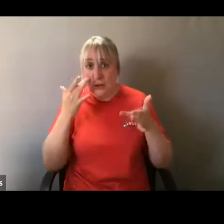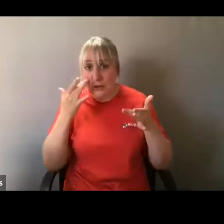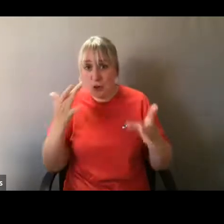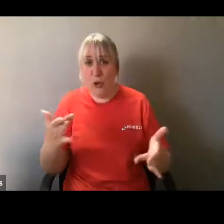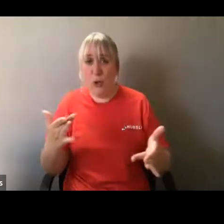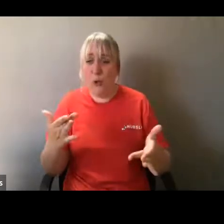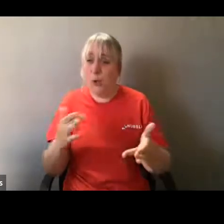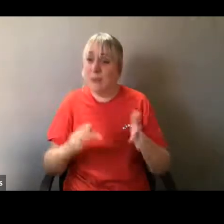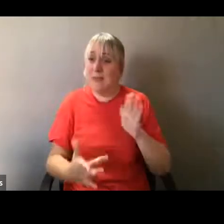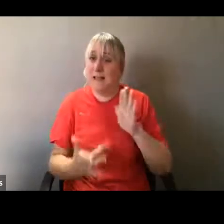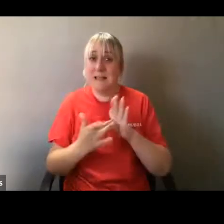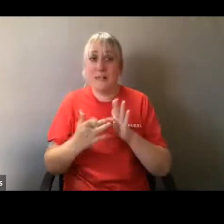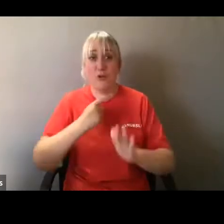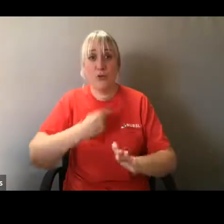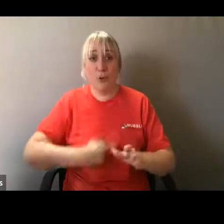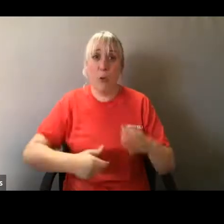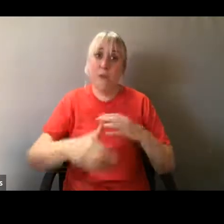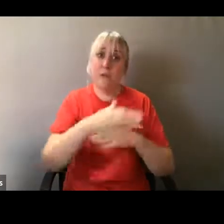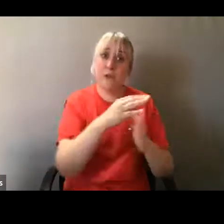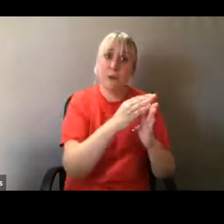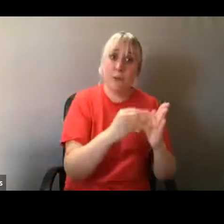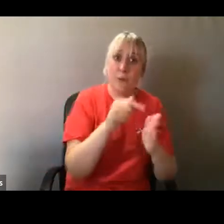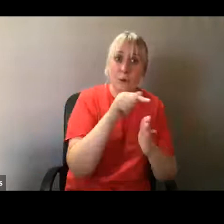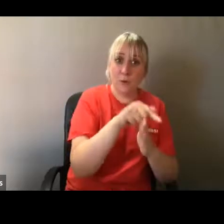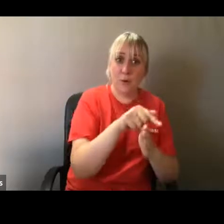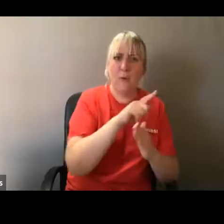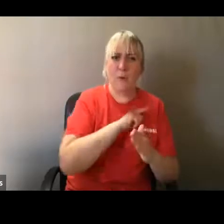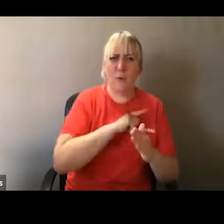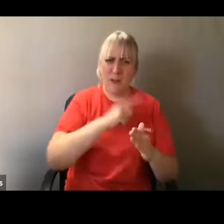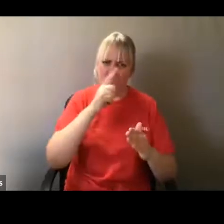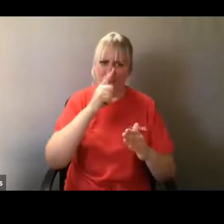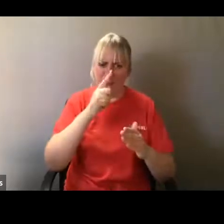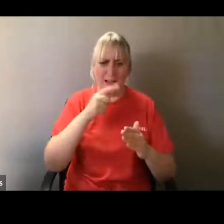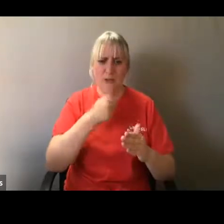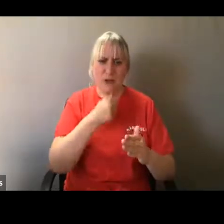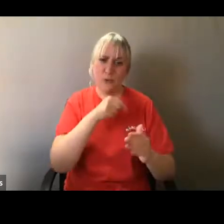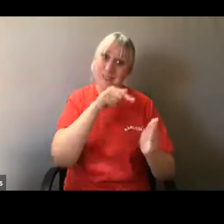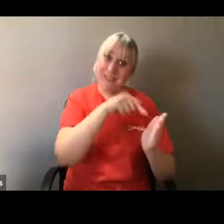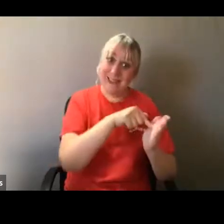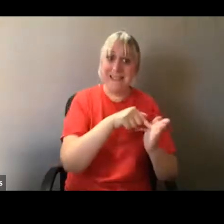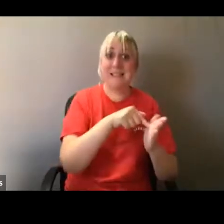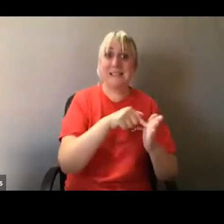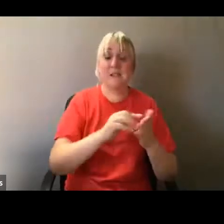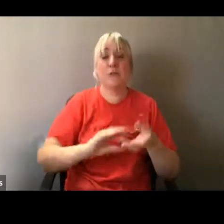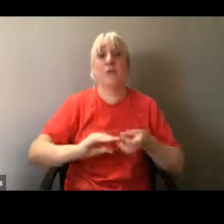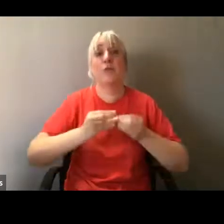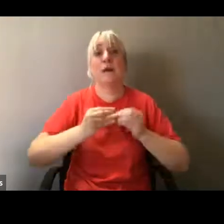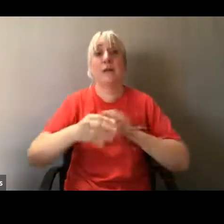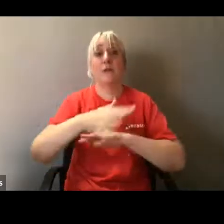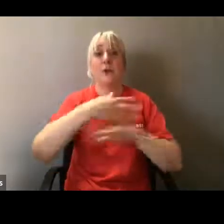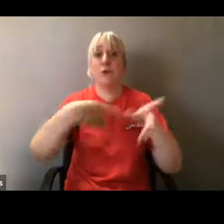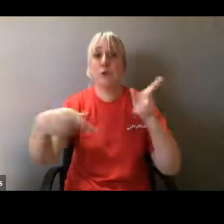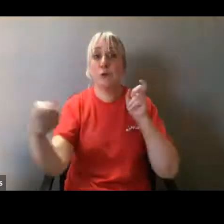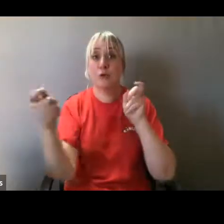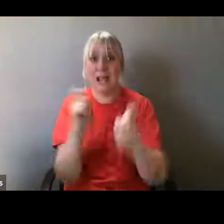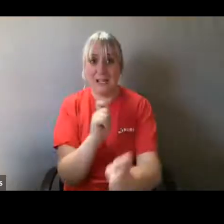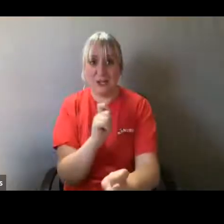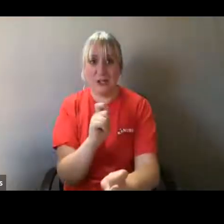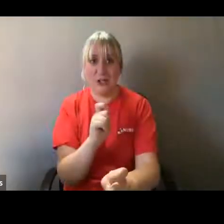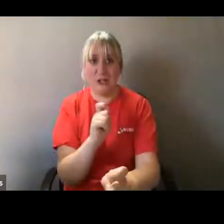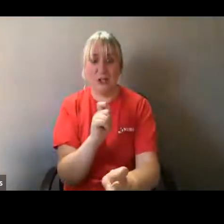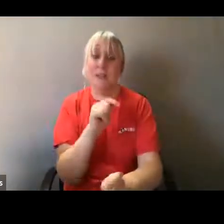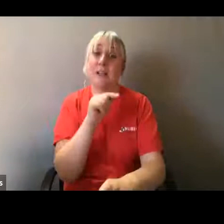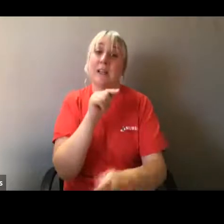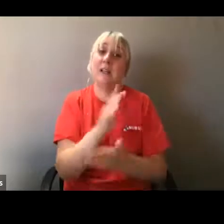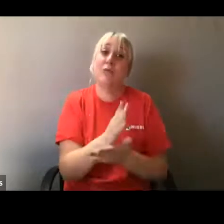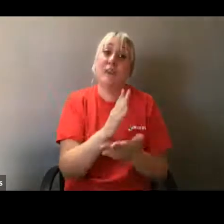of the social model as a tool for social change. It shouldn't be a subject for, in Oliver's words, intellectual